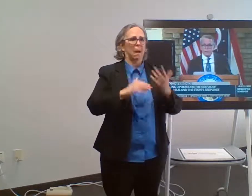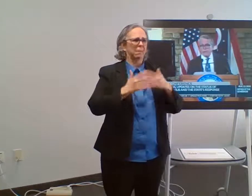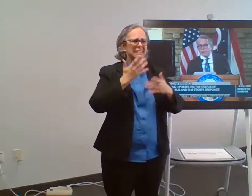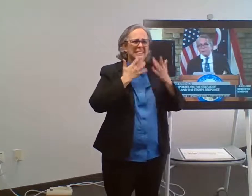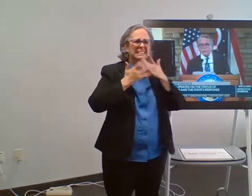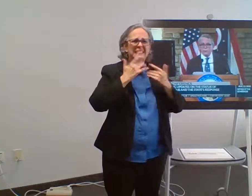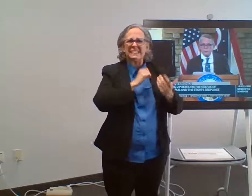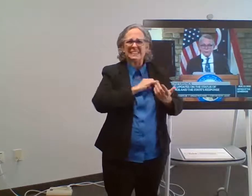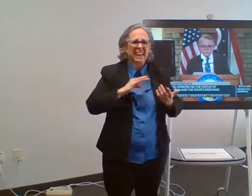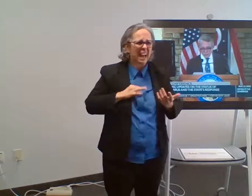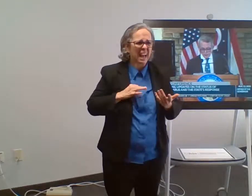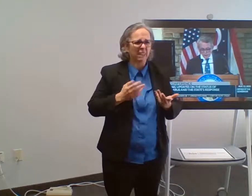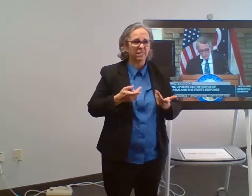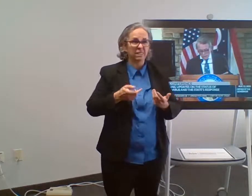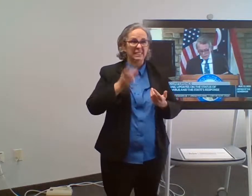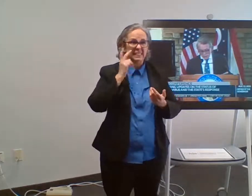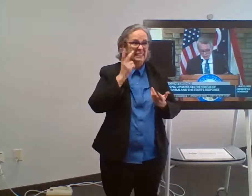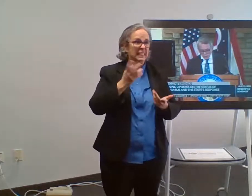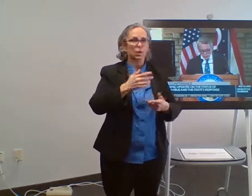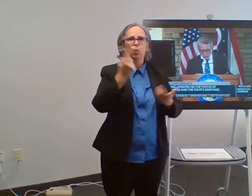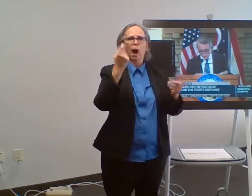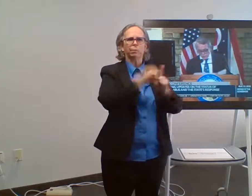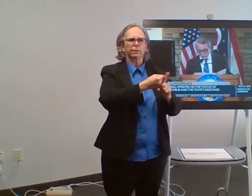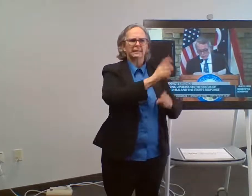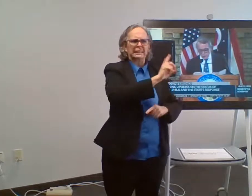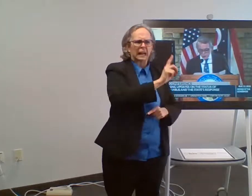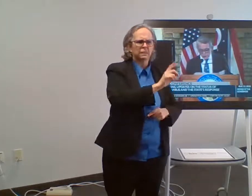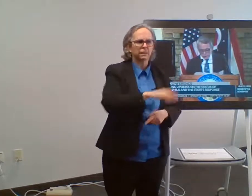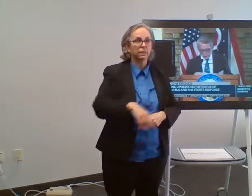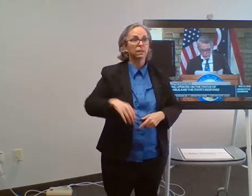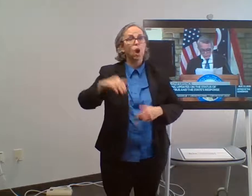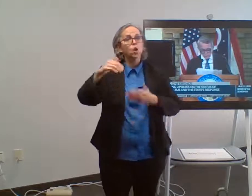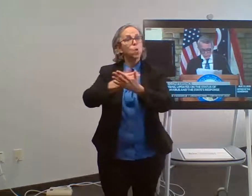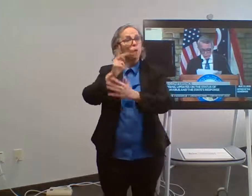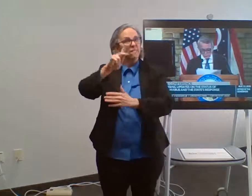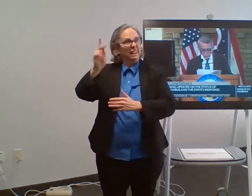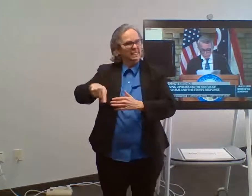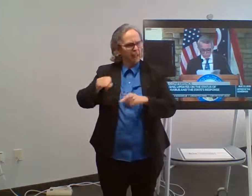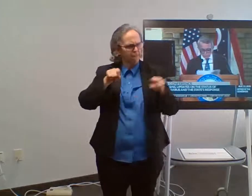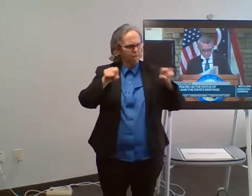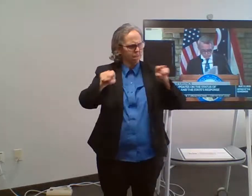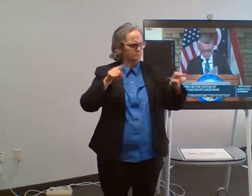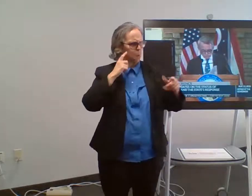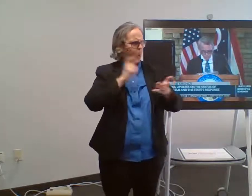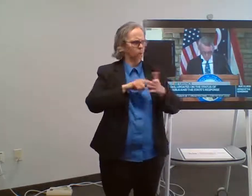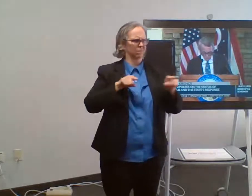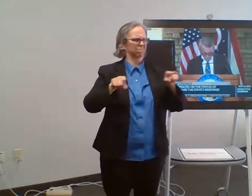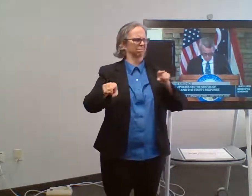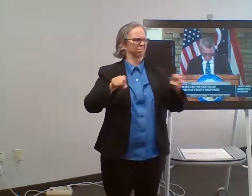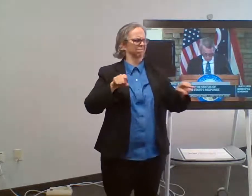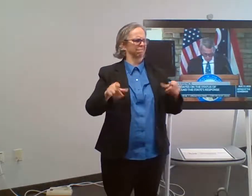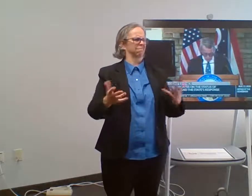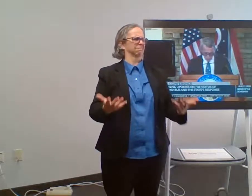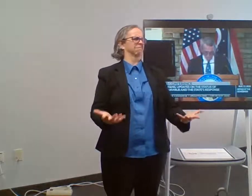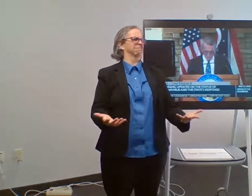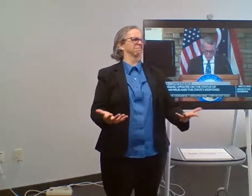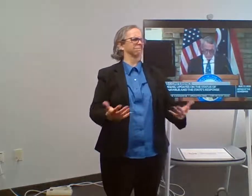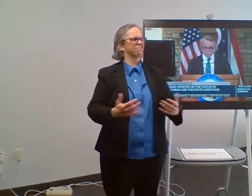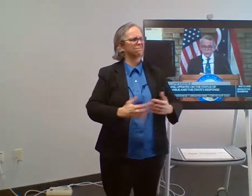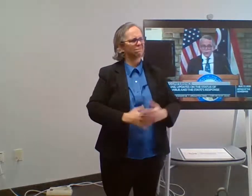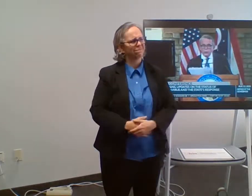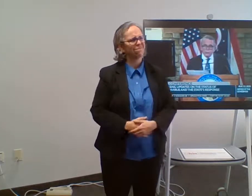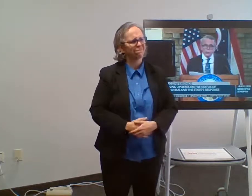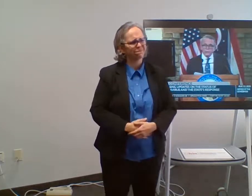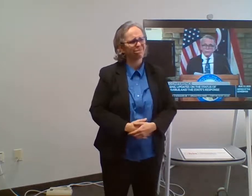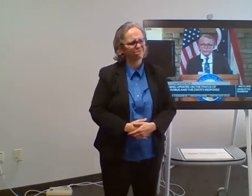seen it in Dayton, and we've seen it in other parts of Montgomery County as well. We're going to continue